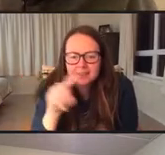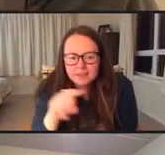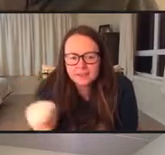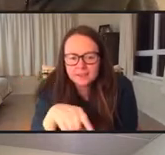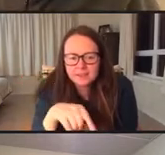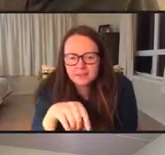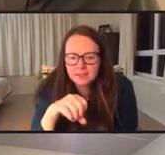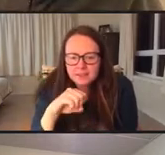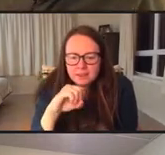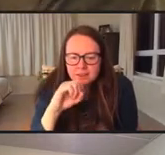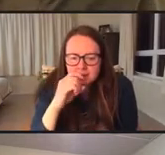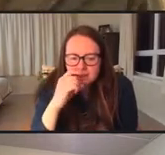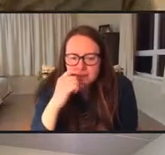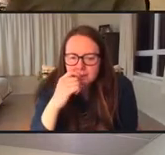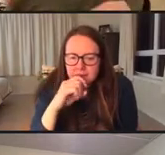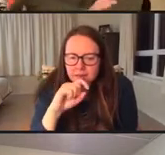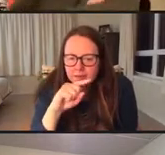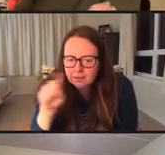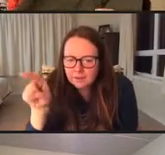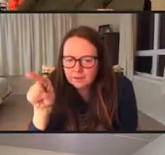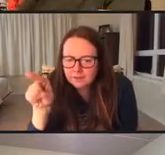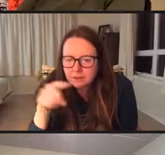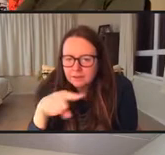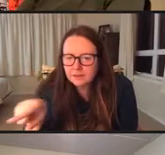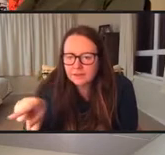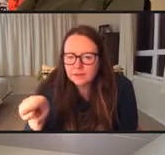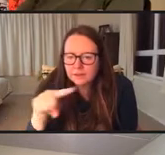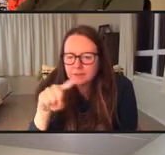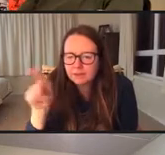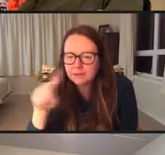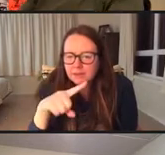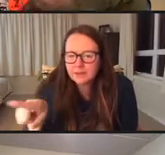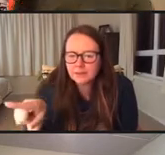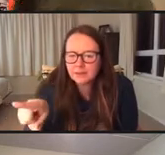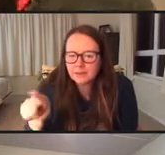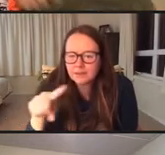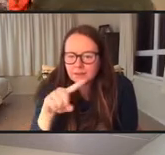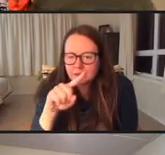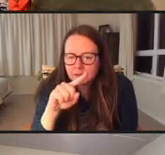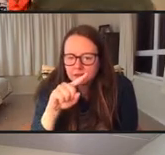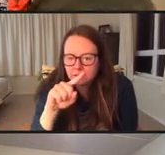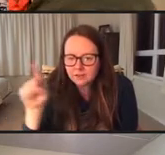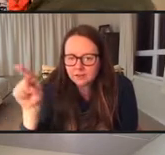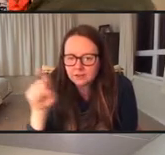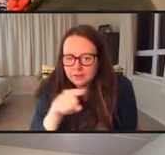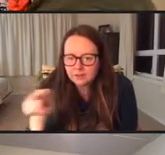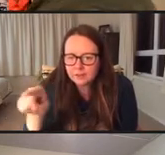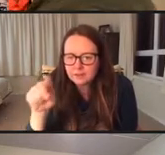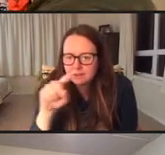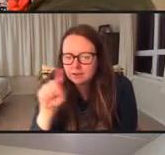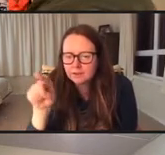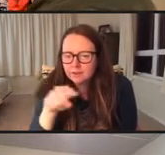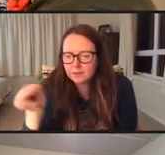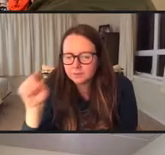Nice. When you do the Zorro, do you do the Z towards you or like mirror image away from you? No, do it like